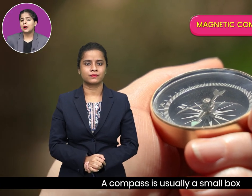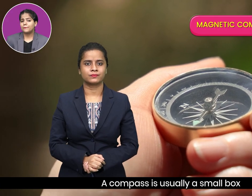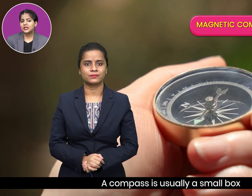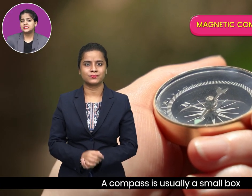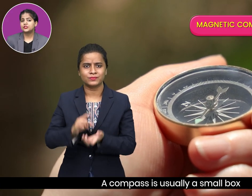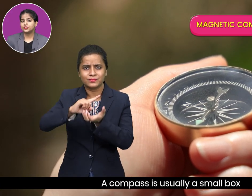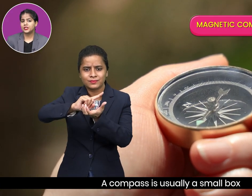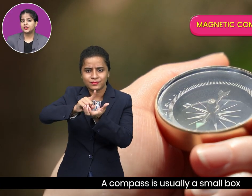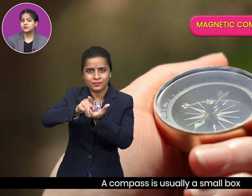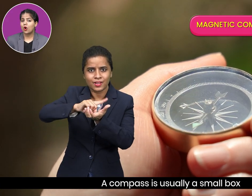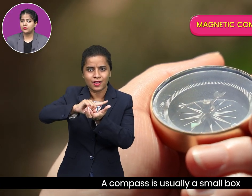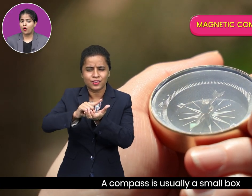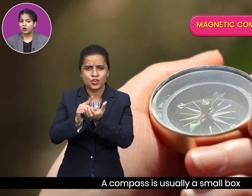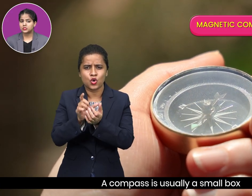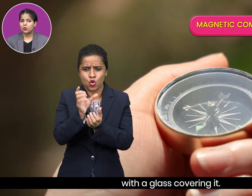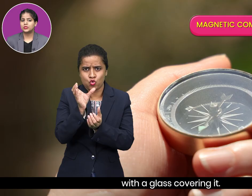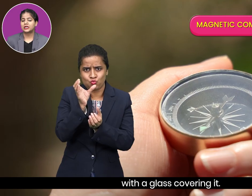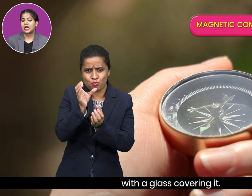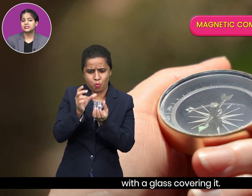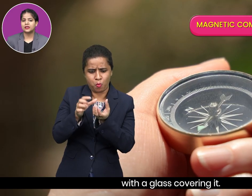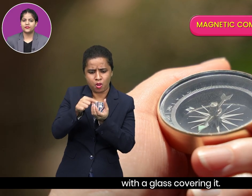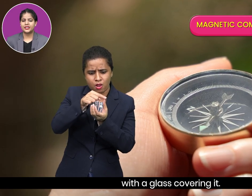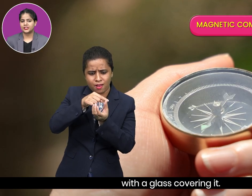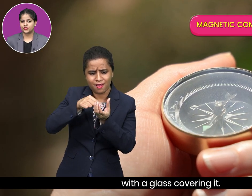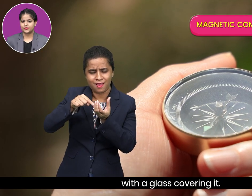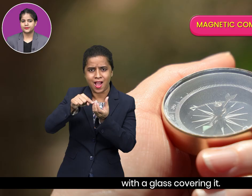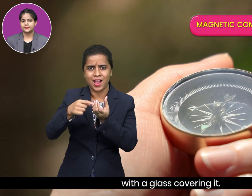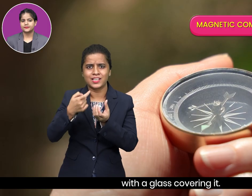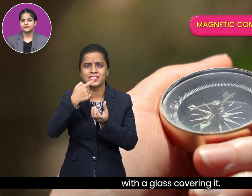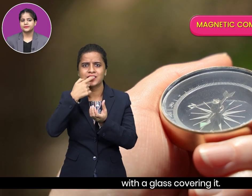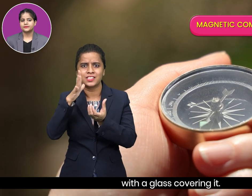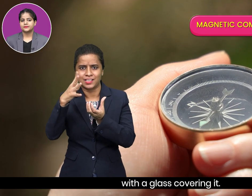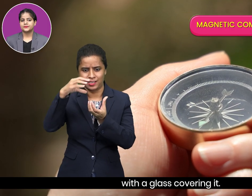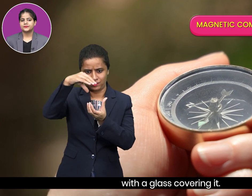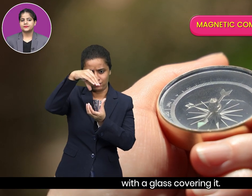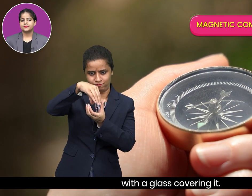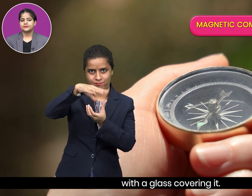A compass is usually a small box with a glass covering it.